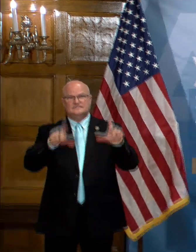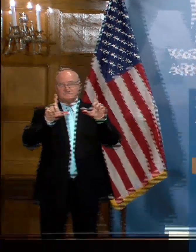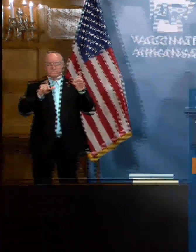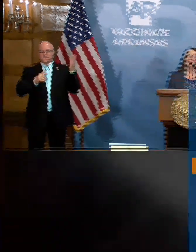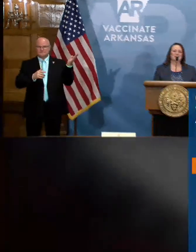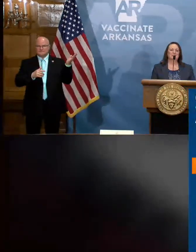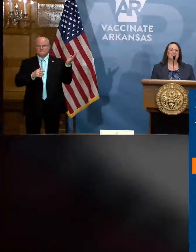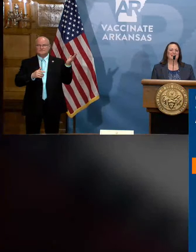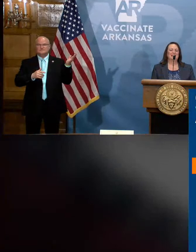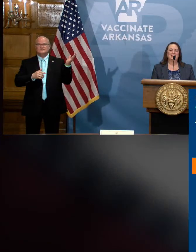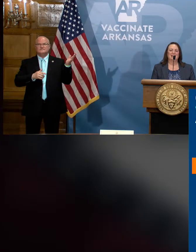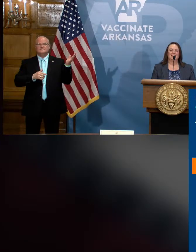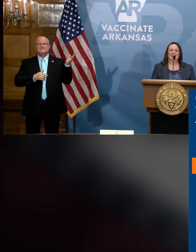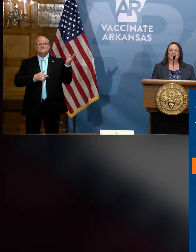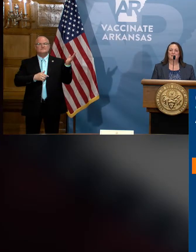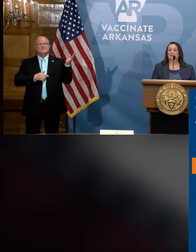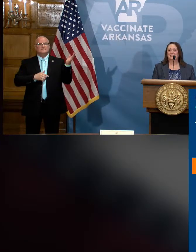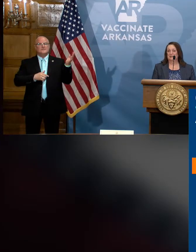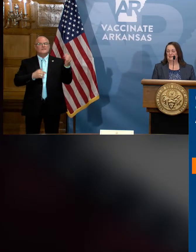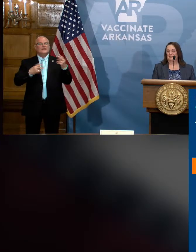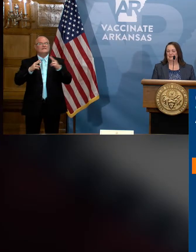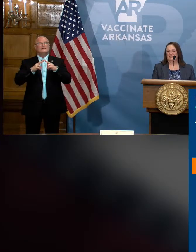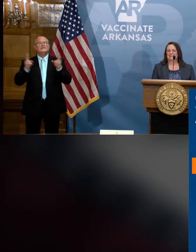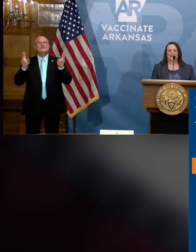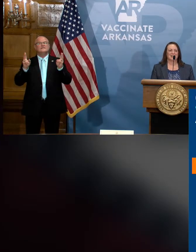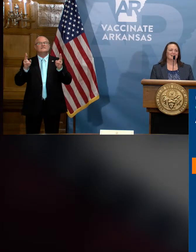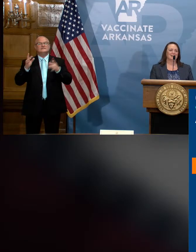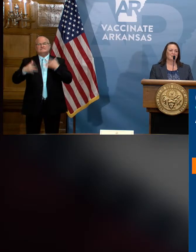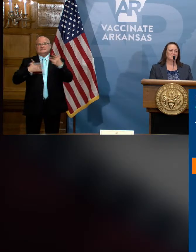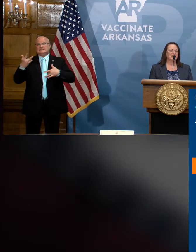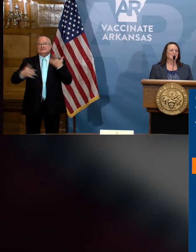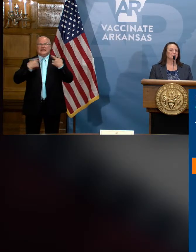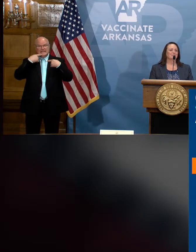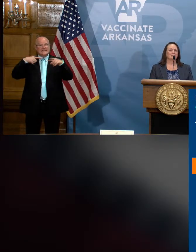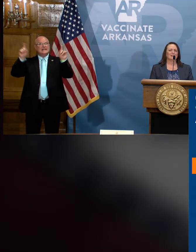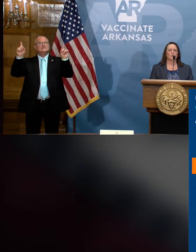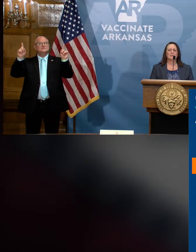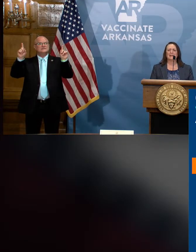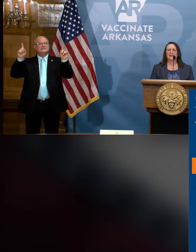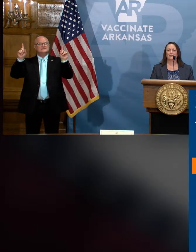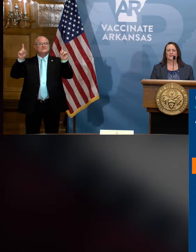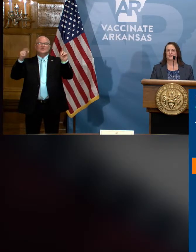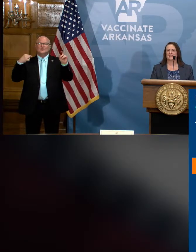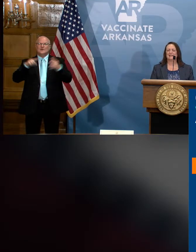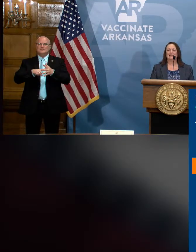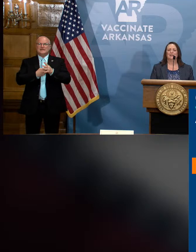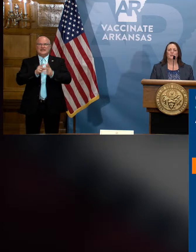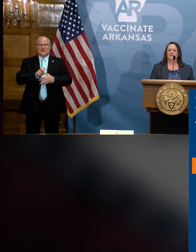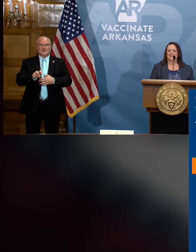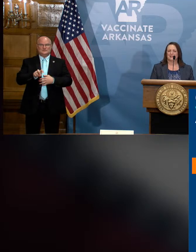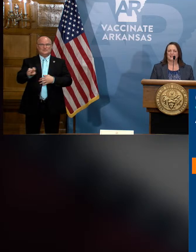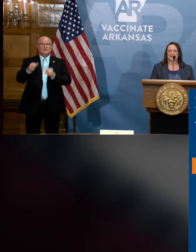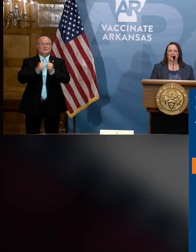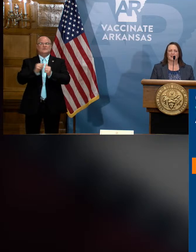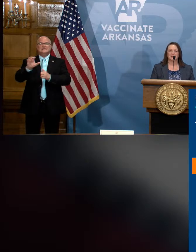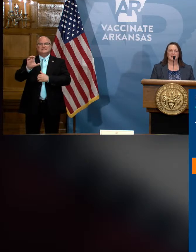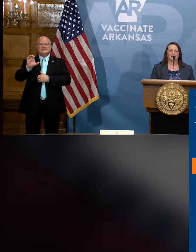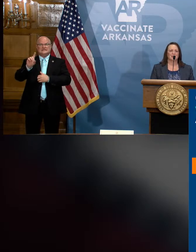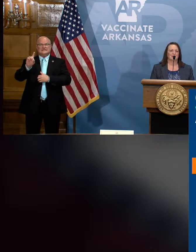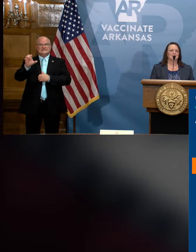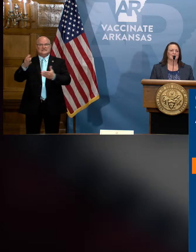slide, the first slide, you'll see that I have a very exciting announcement. We began our journey with the